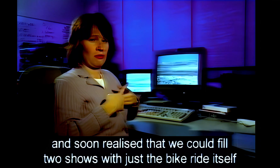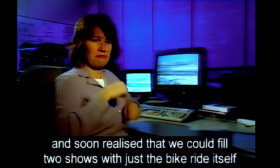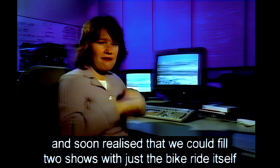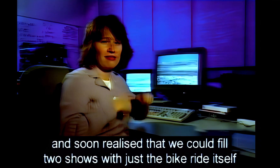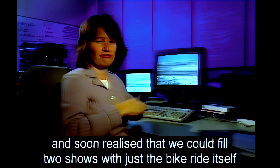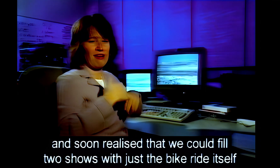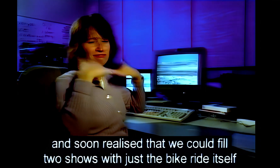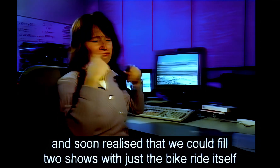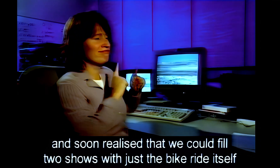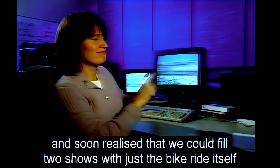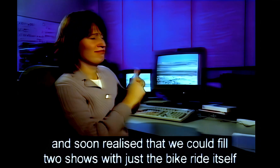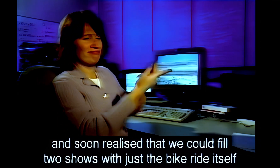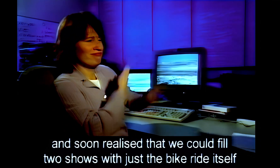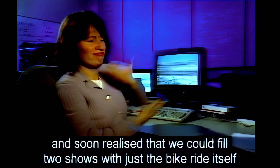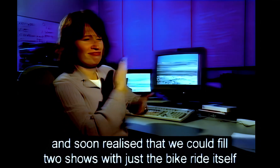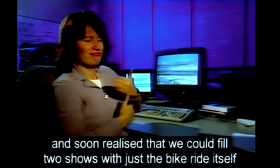even including the additional filming that I'd done.